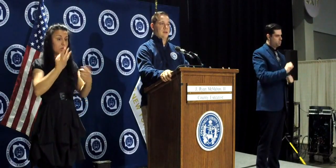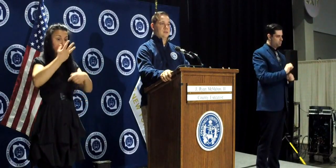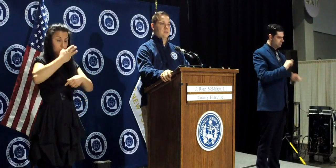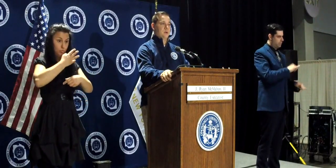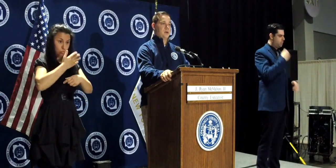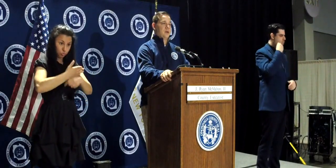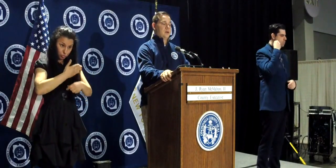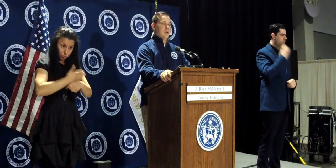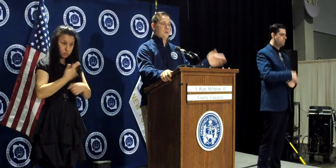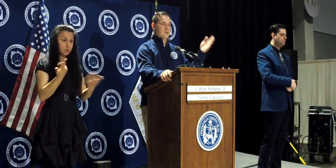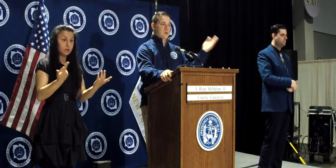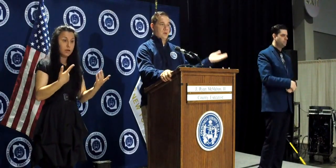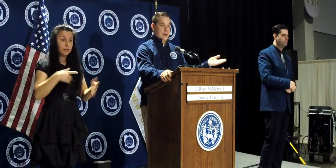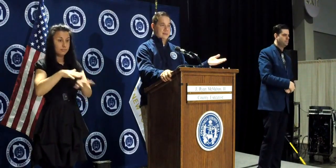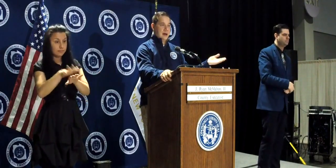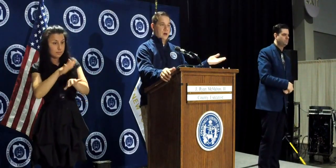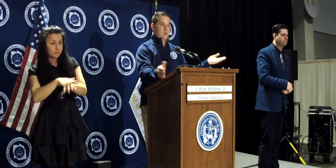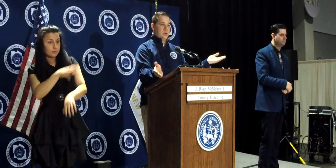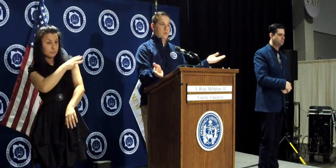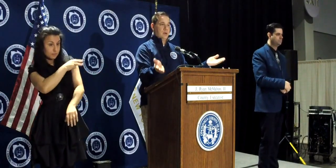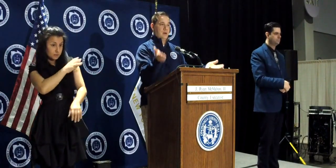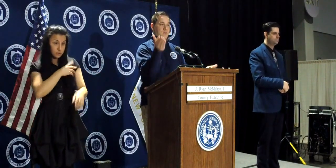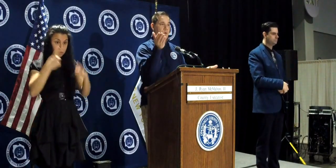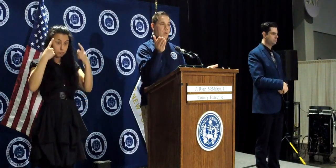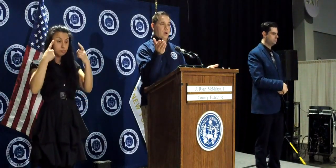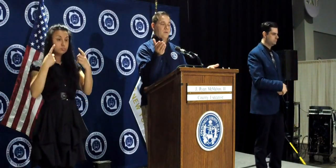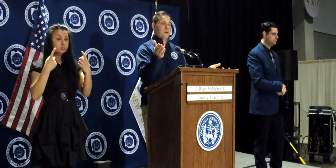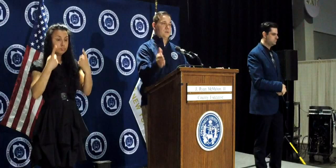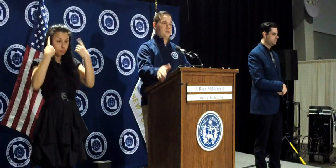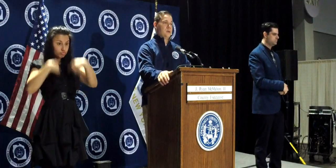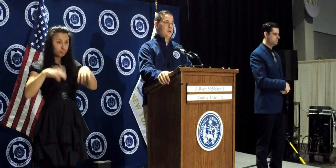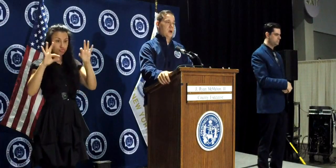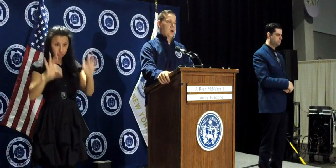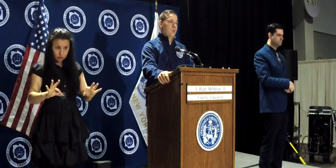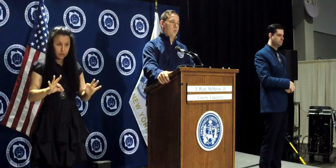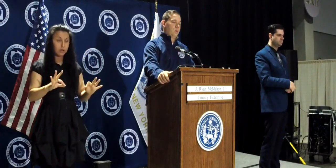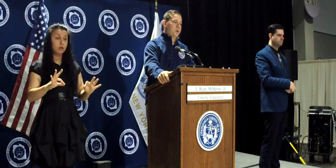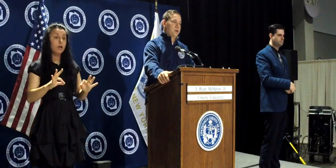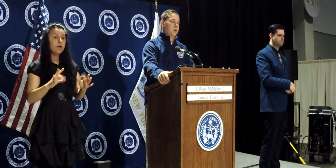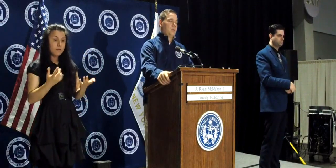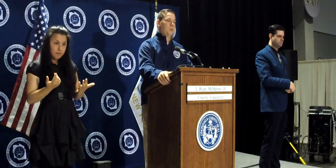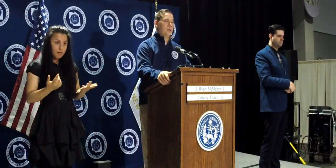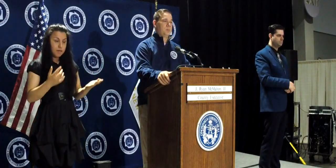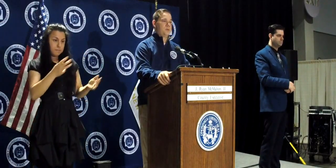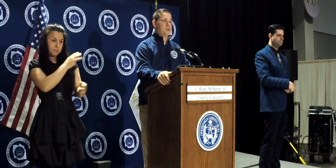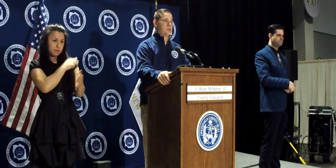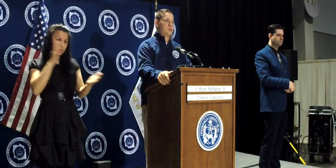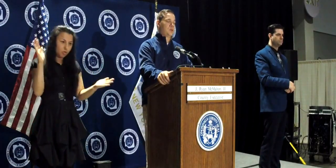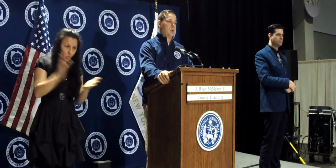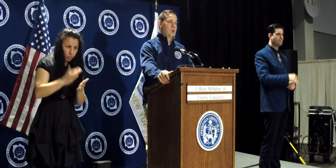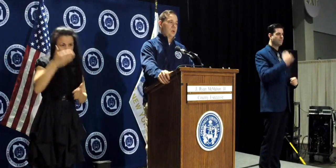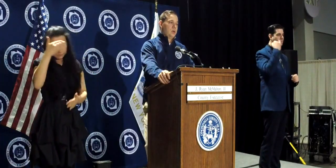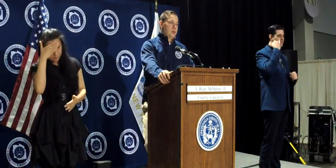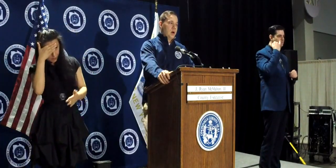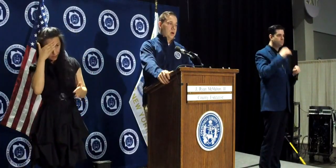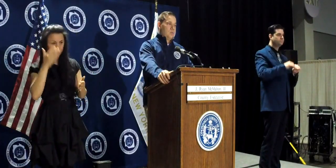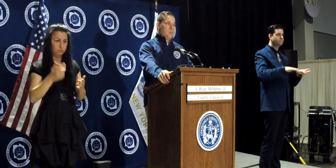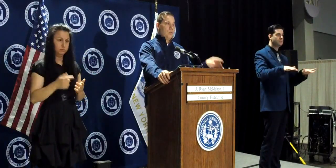positive cases. But if we slow that down and we have more recoveries, we'll be in a pretty good position. So